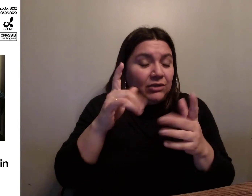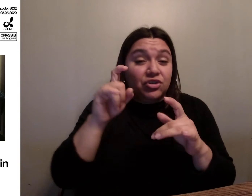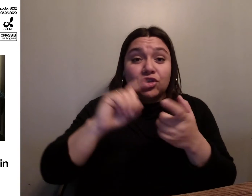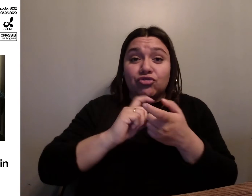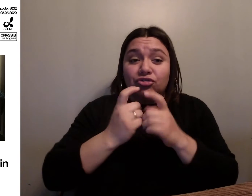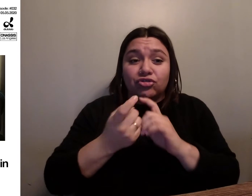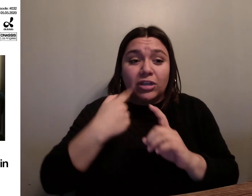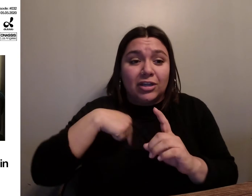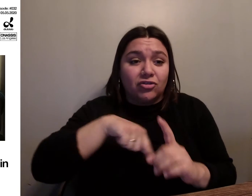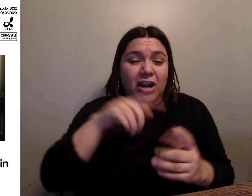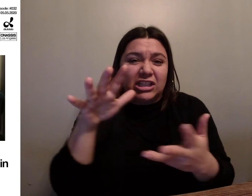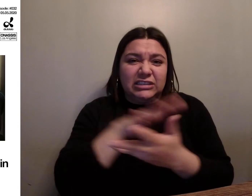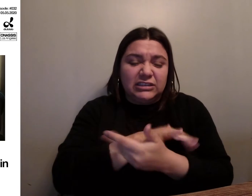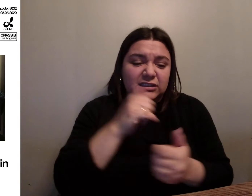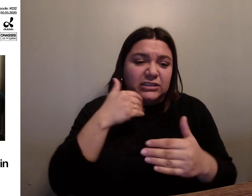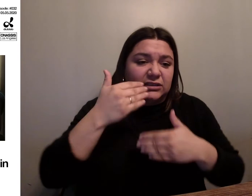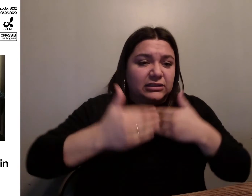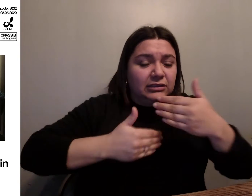finite planet.